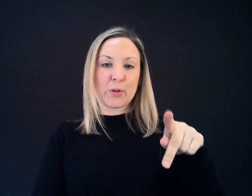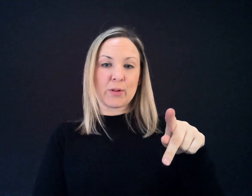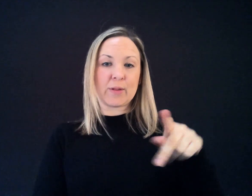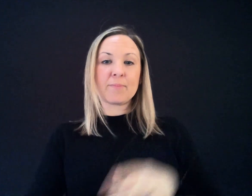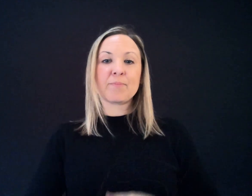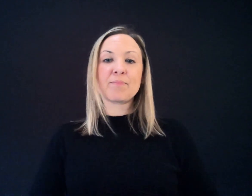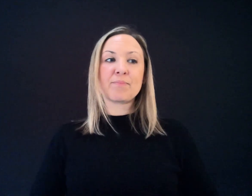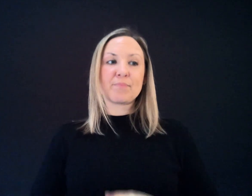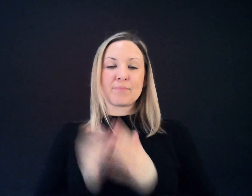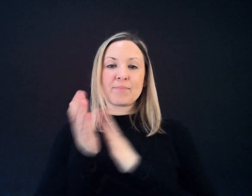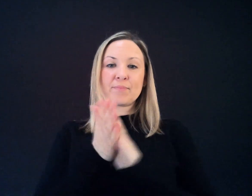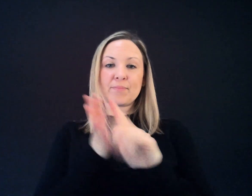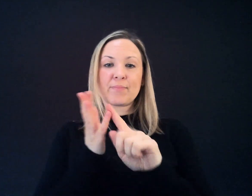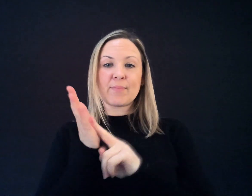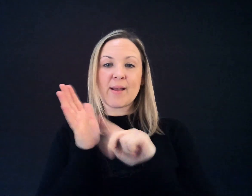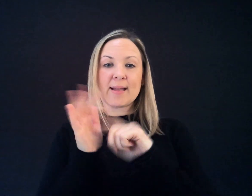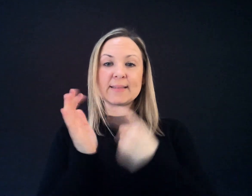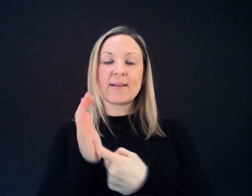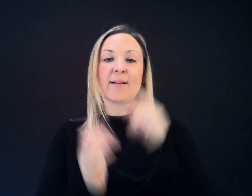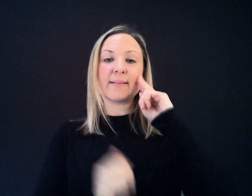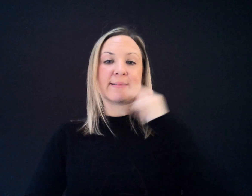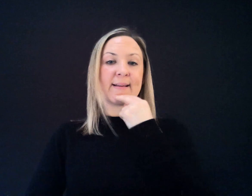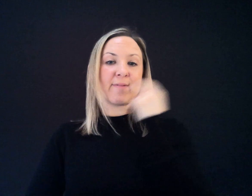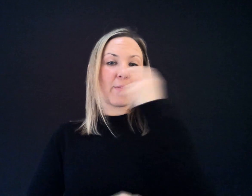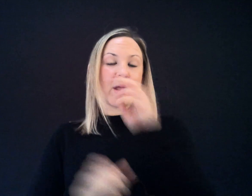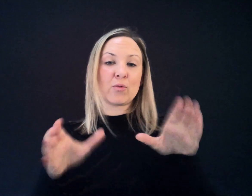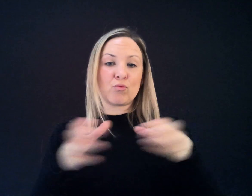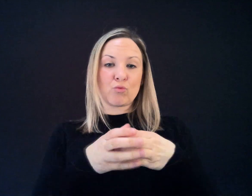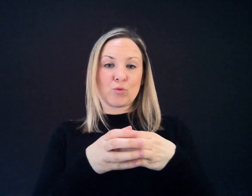Hunter Deafblind Group. Hunter Deafblind Connect.